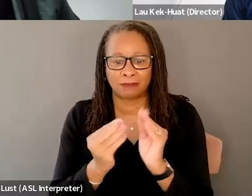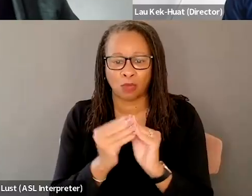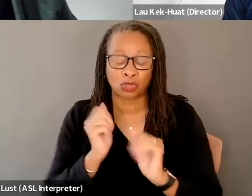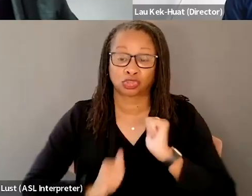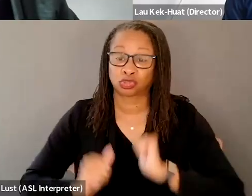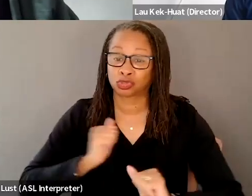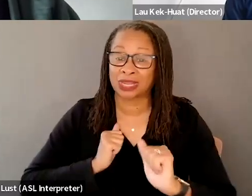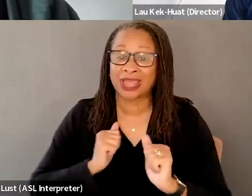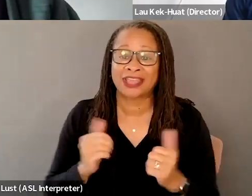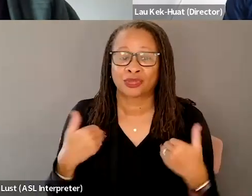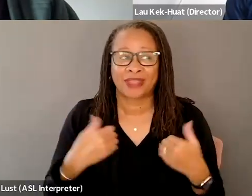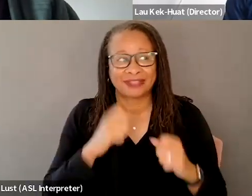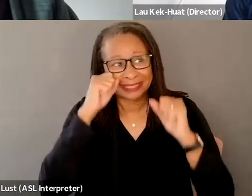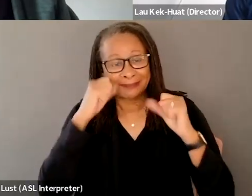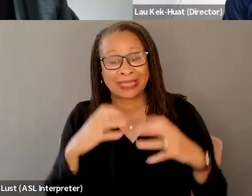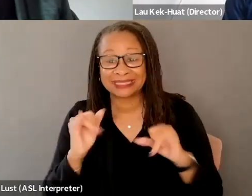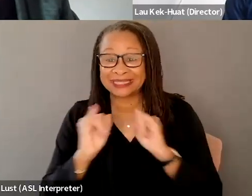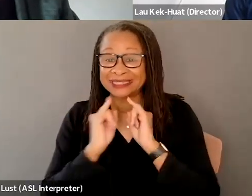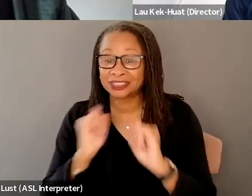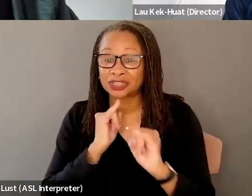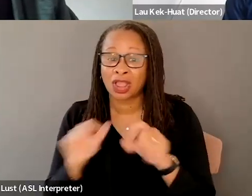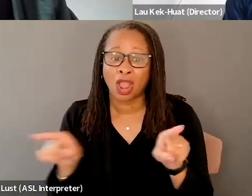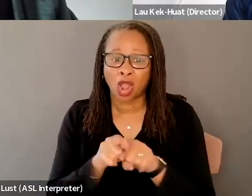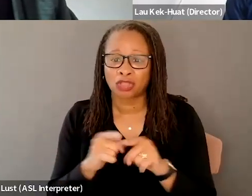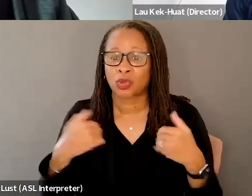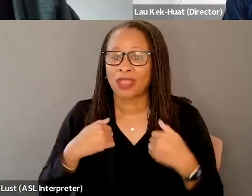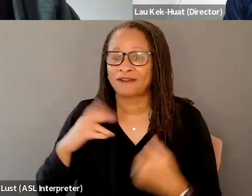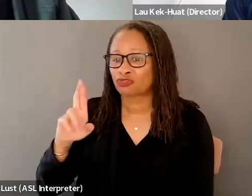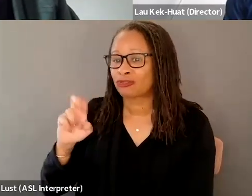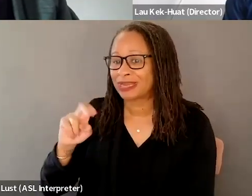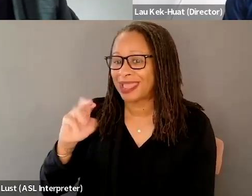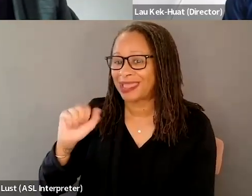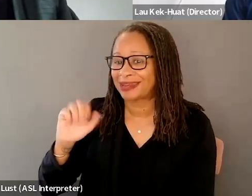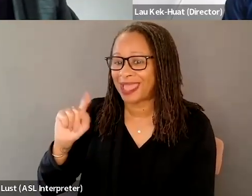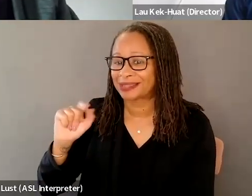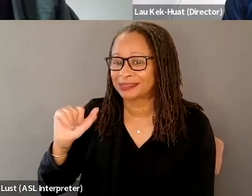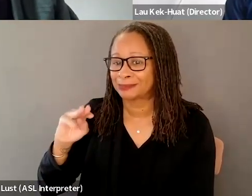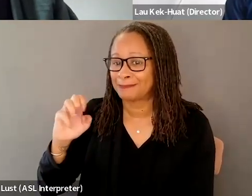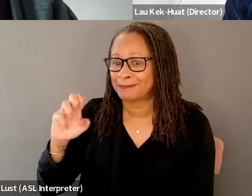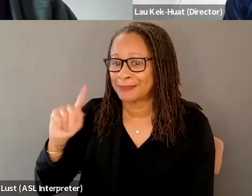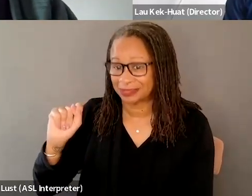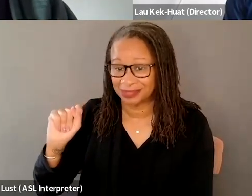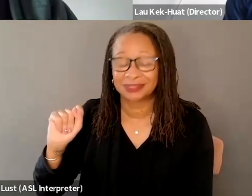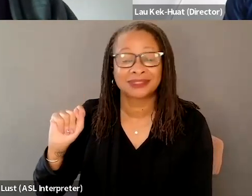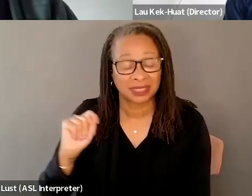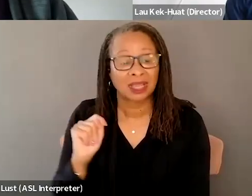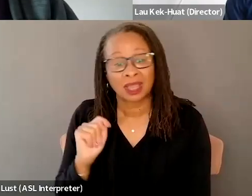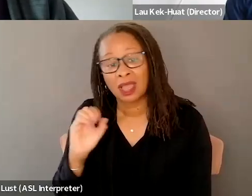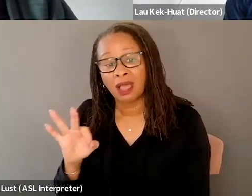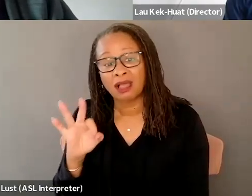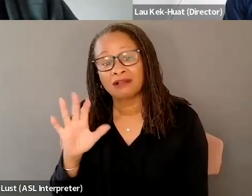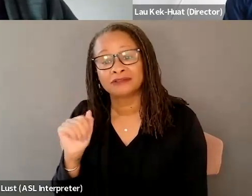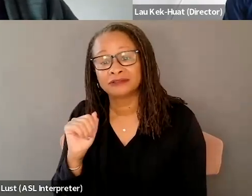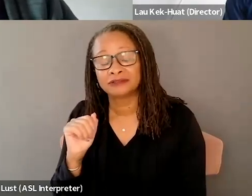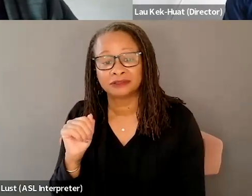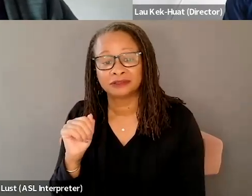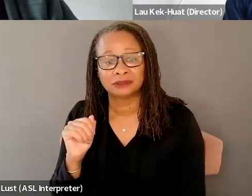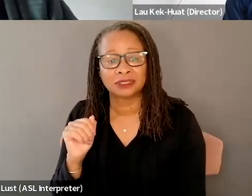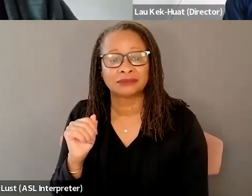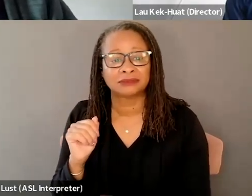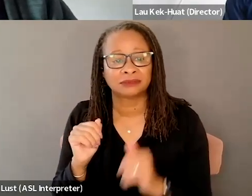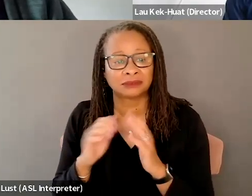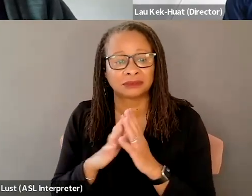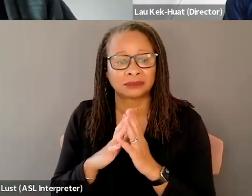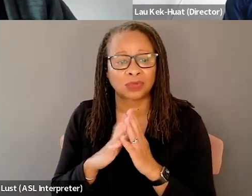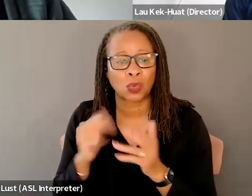these amazing interviews. There are also reenactments Yeah. of what was his name,